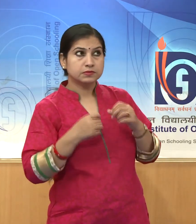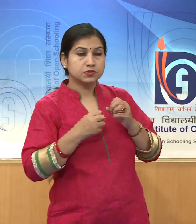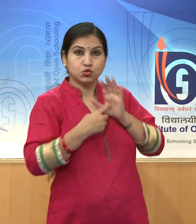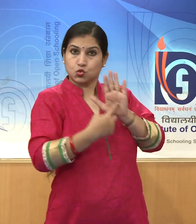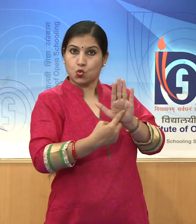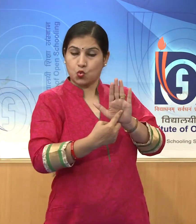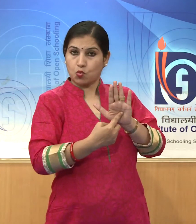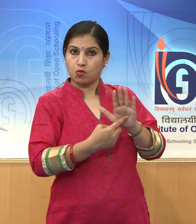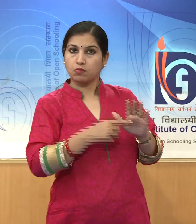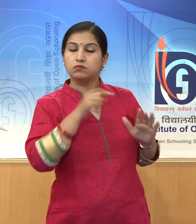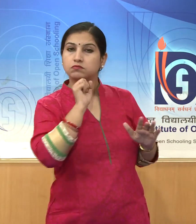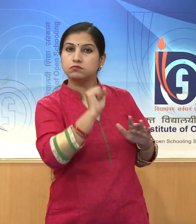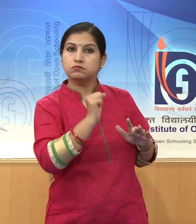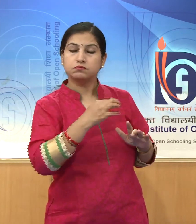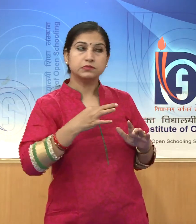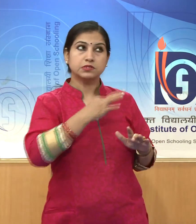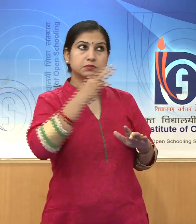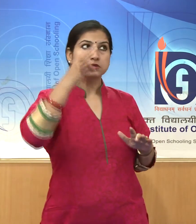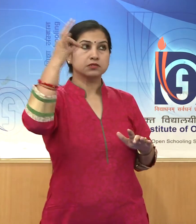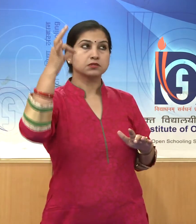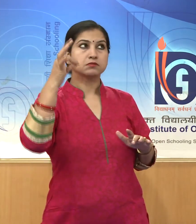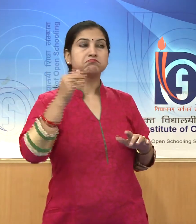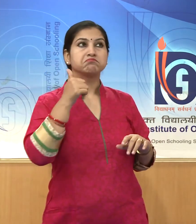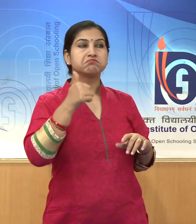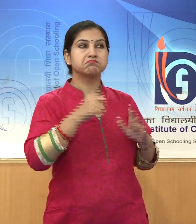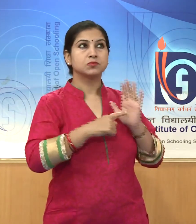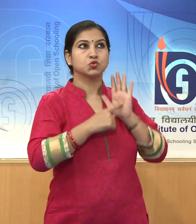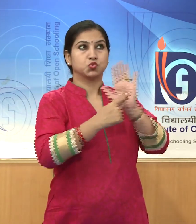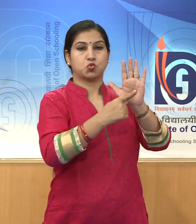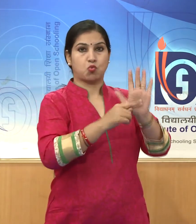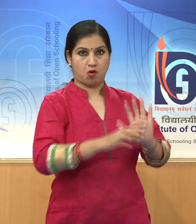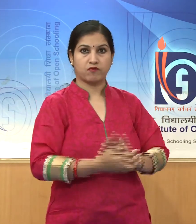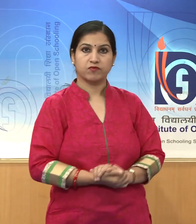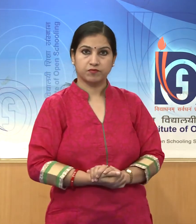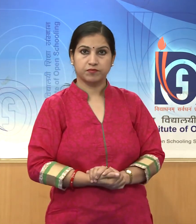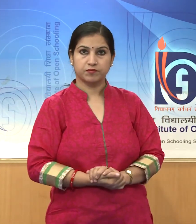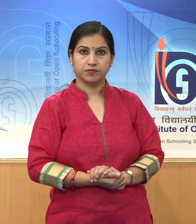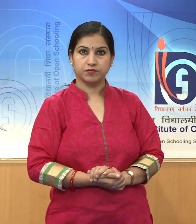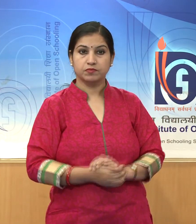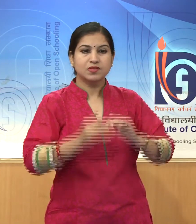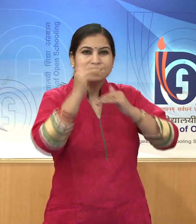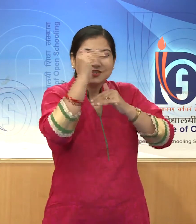express their spiritual greatness. The smaller